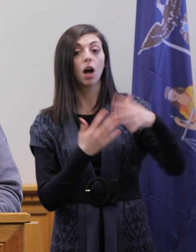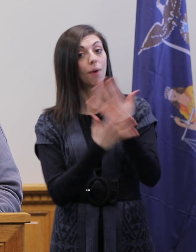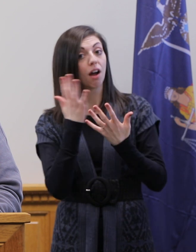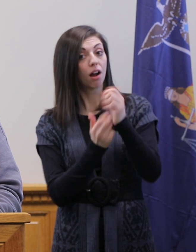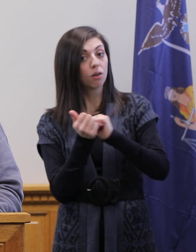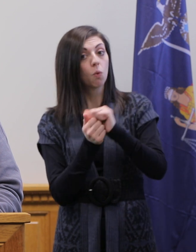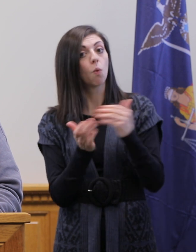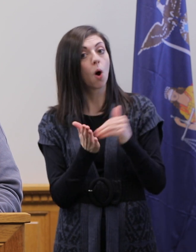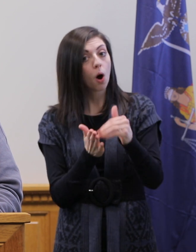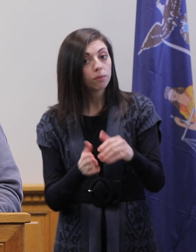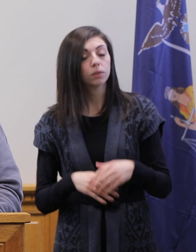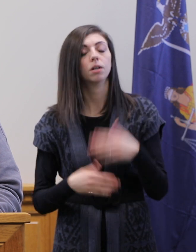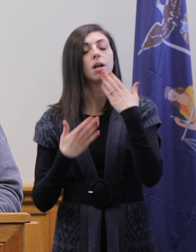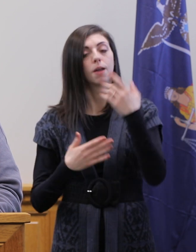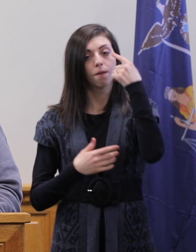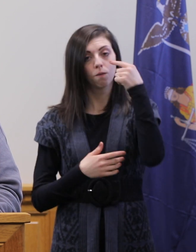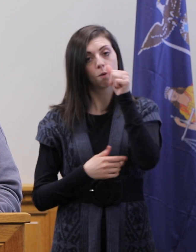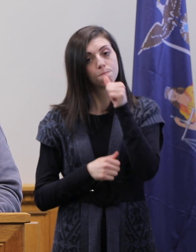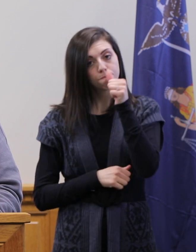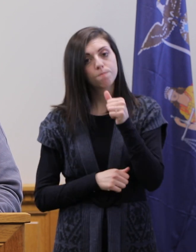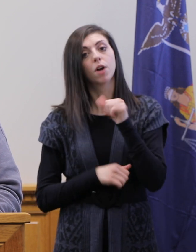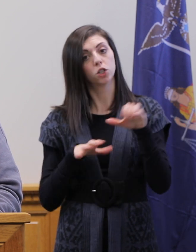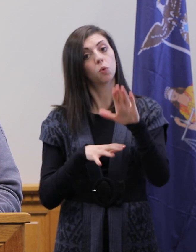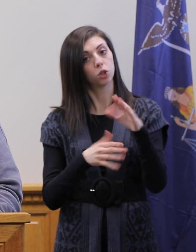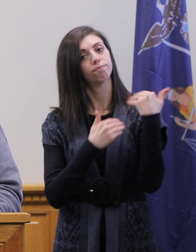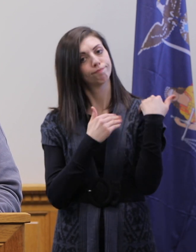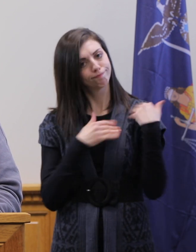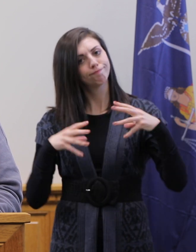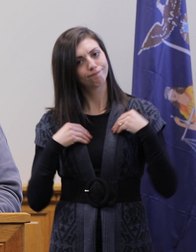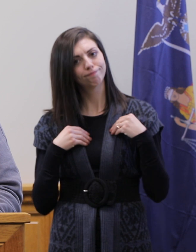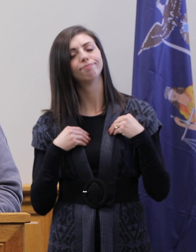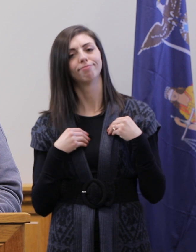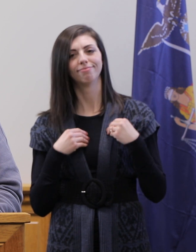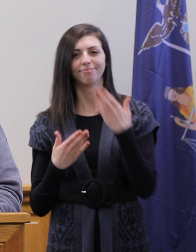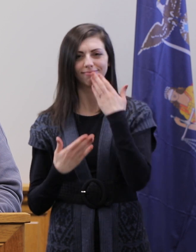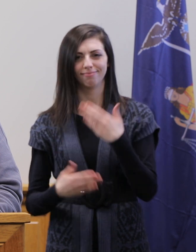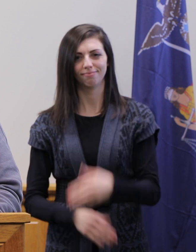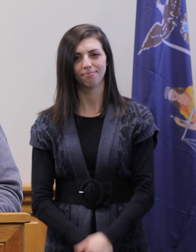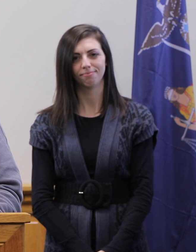often. Thank you for your patience and for doing your part to prevent the spread of COVID-19.